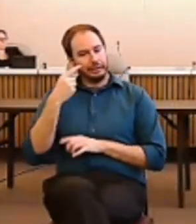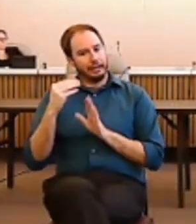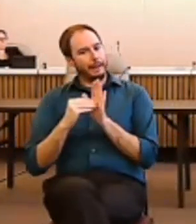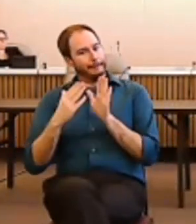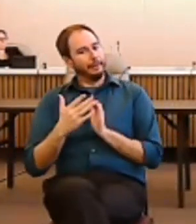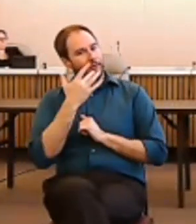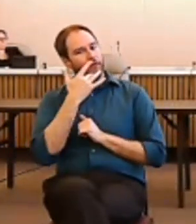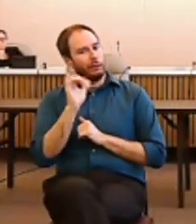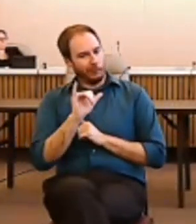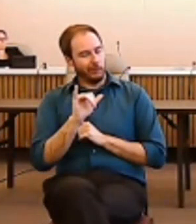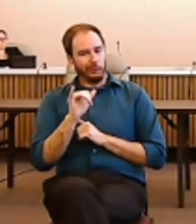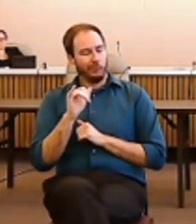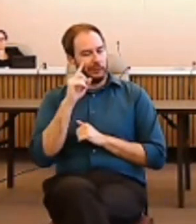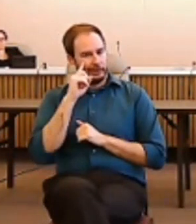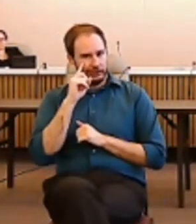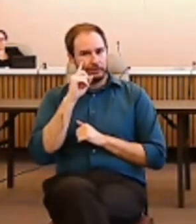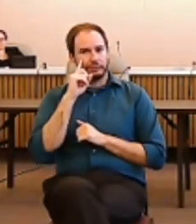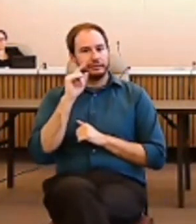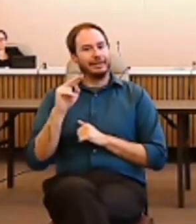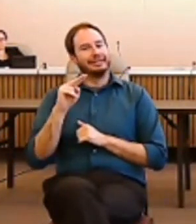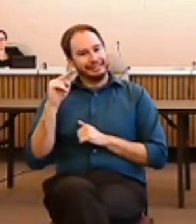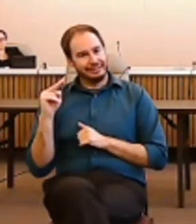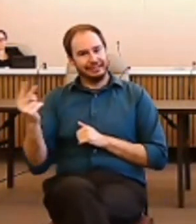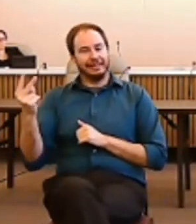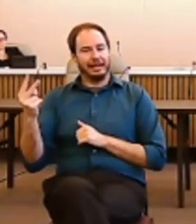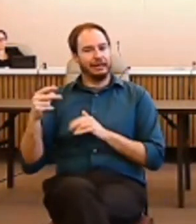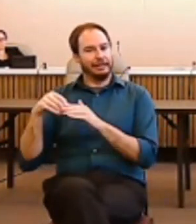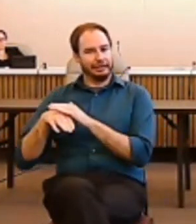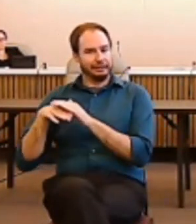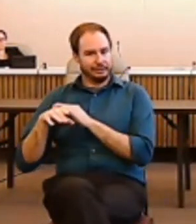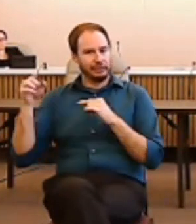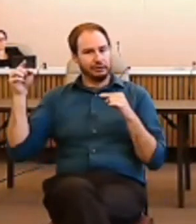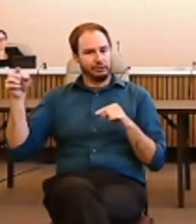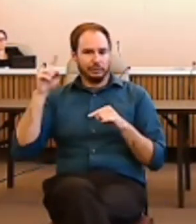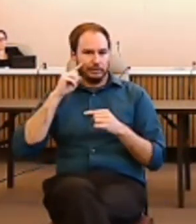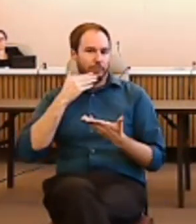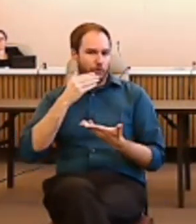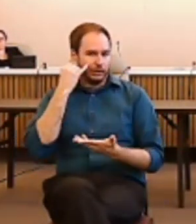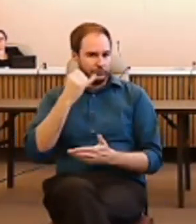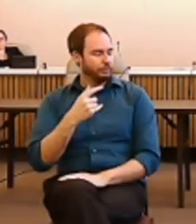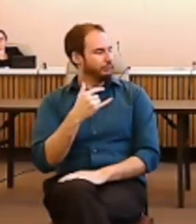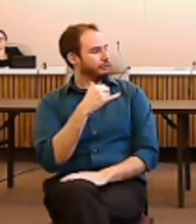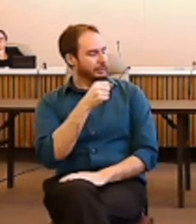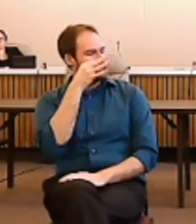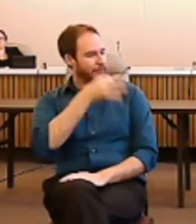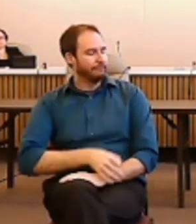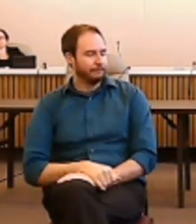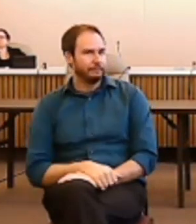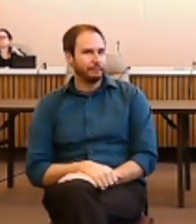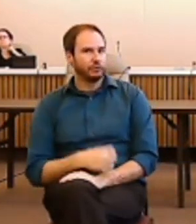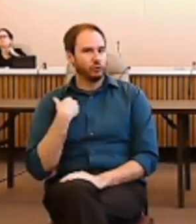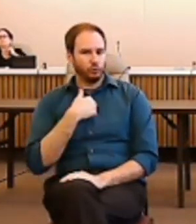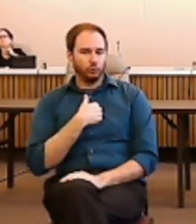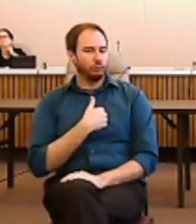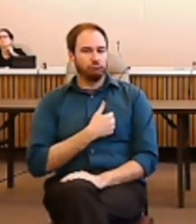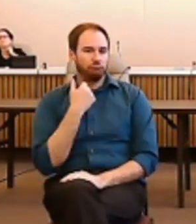also believes that having the second access is optimal. Absolutely. Yeah. We're